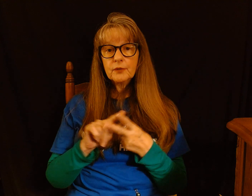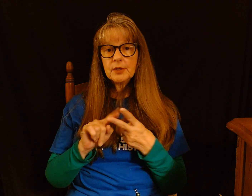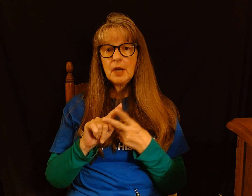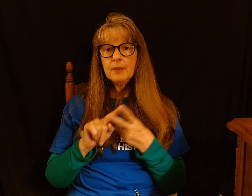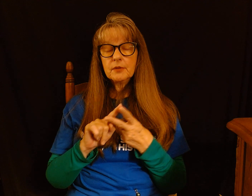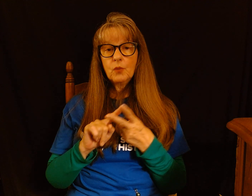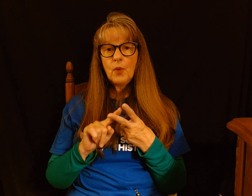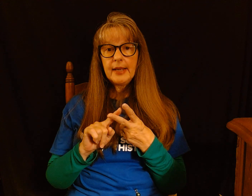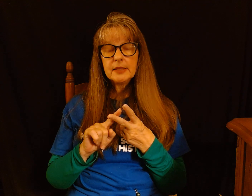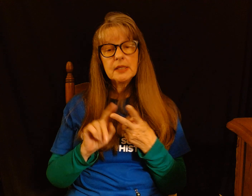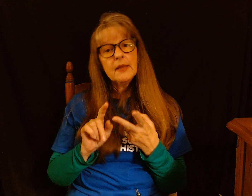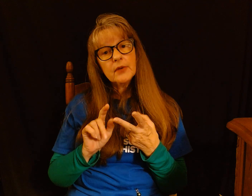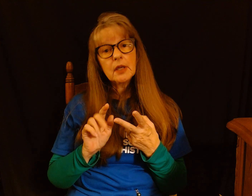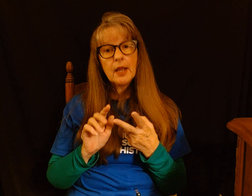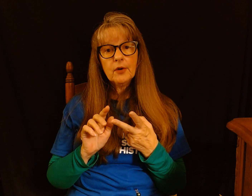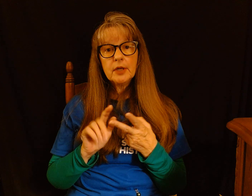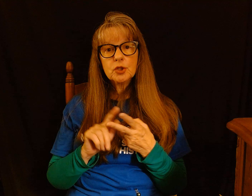types of wagons, and even a carriage.